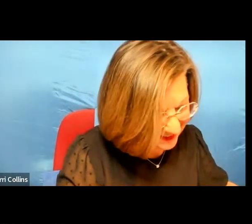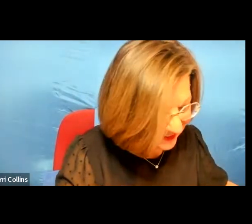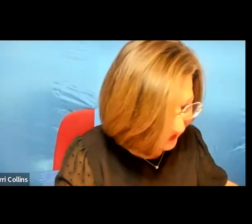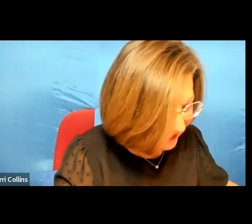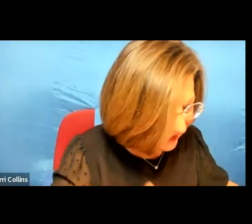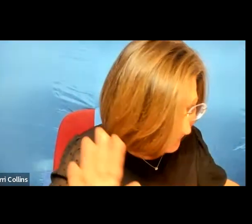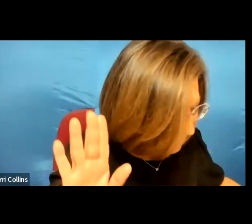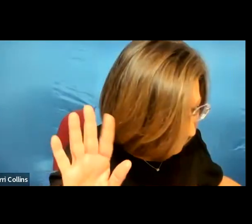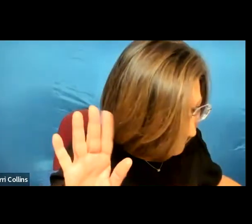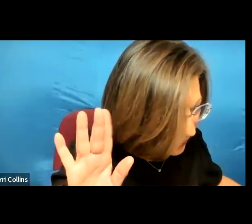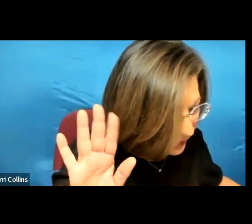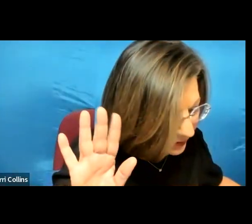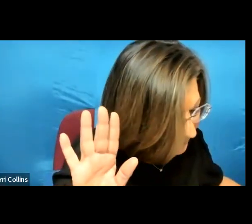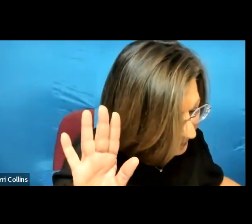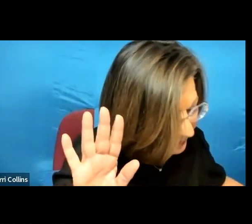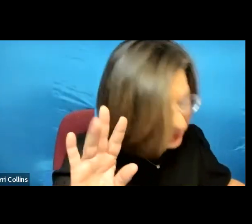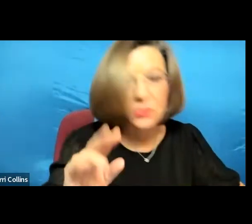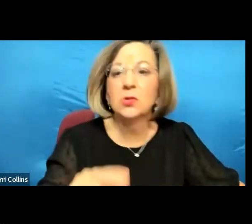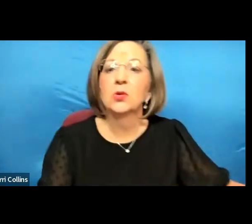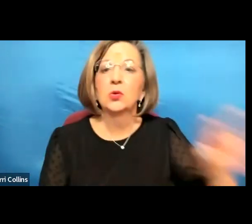me a moment.